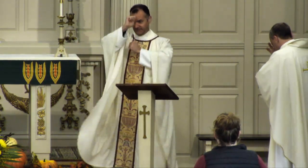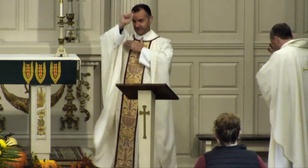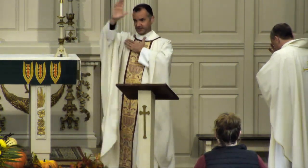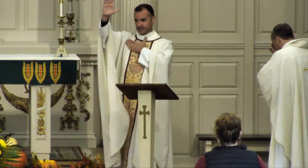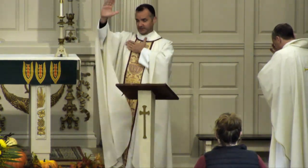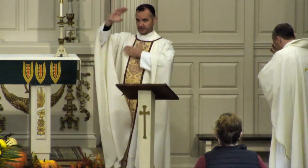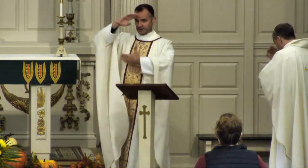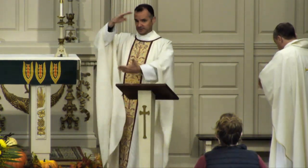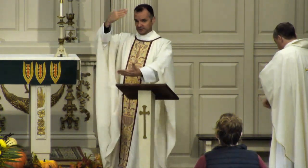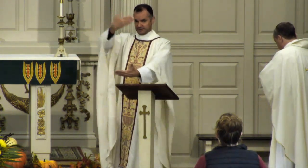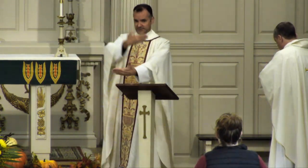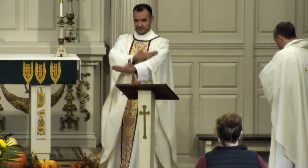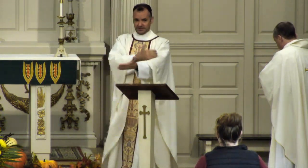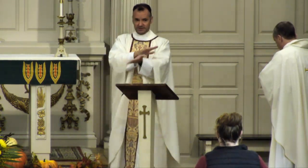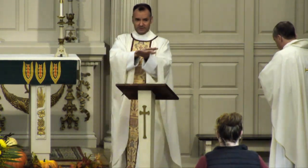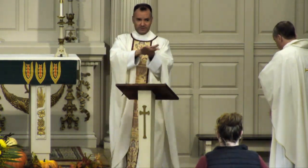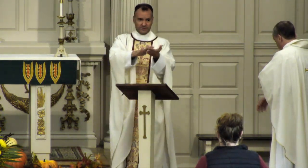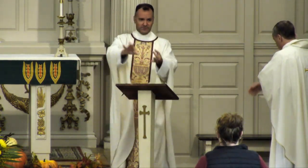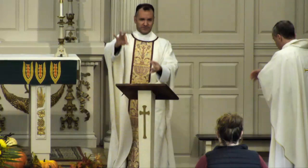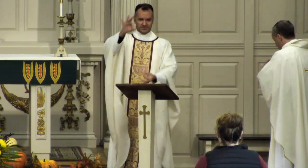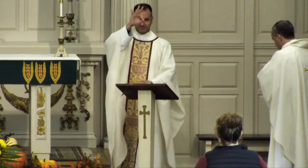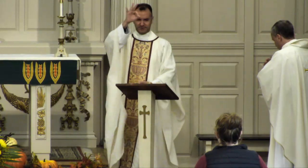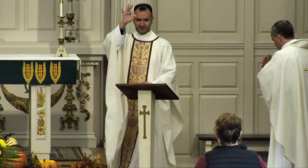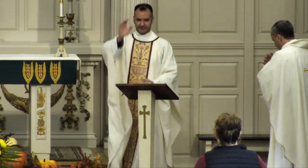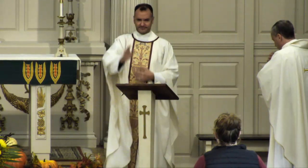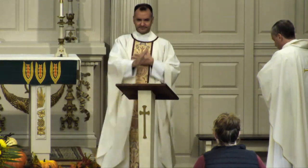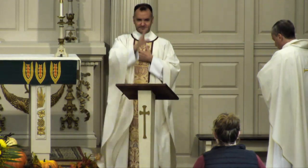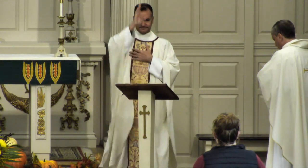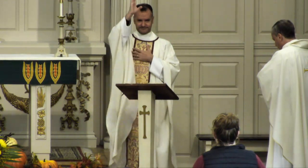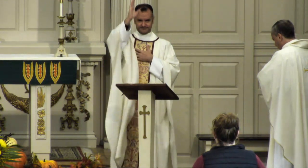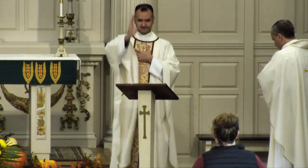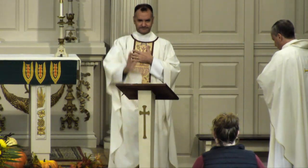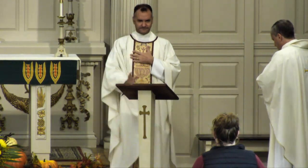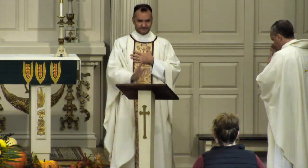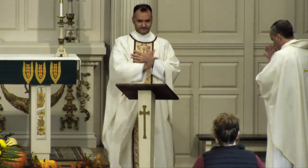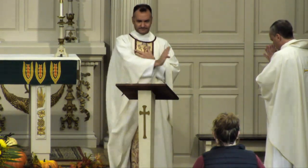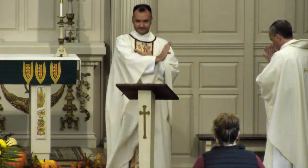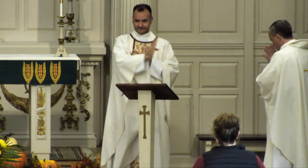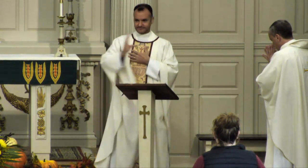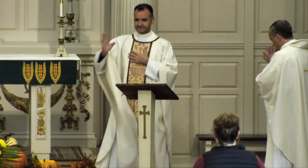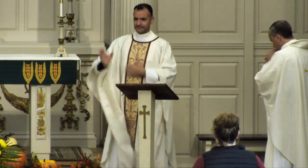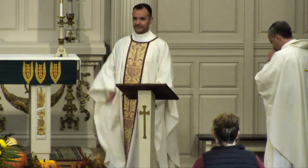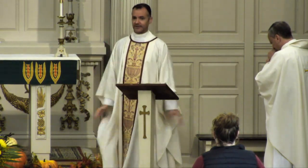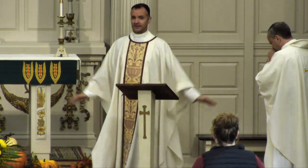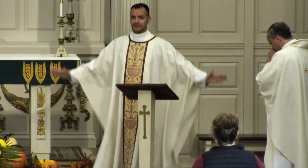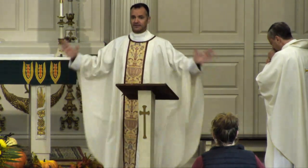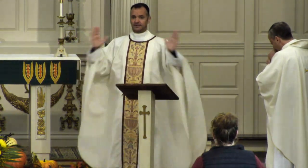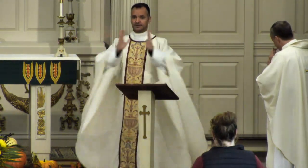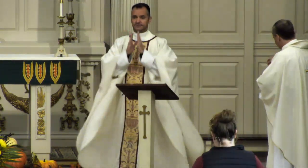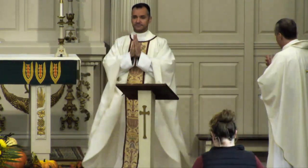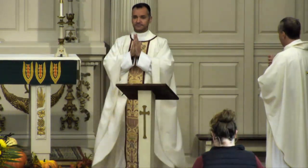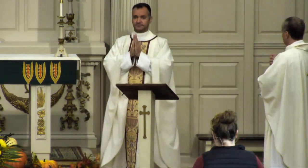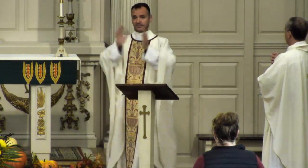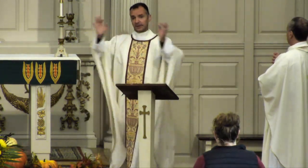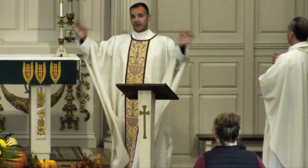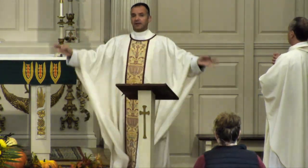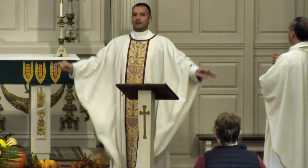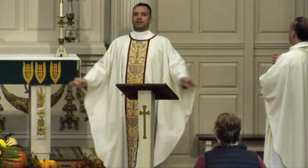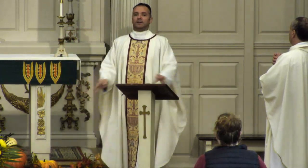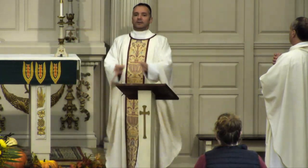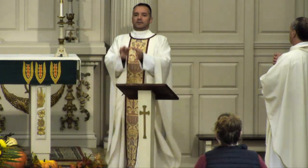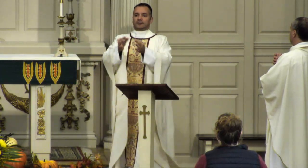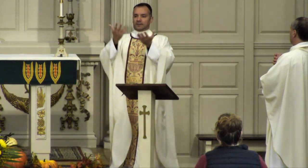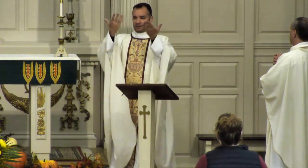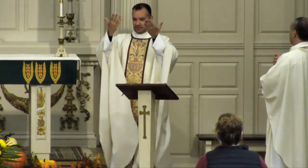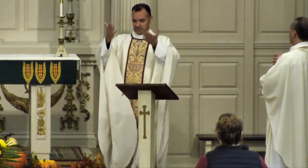May Almighty God bless you, the Father, and the Son, and the Holy Spirit. Amen.